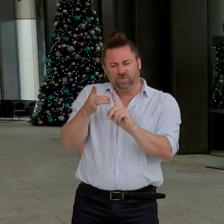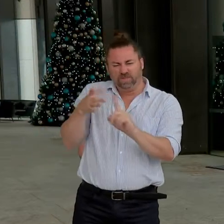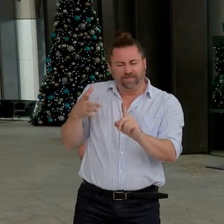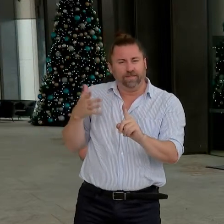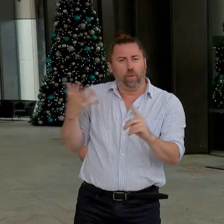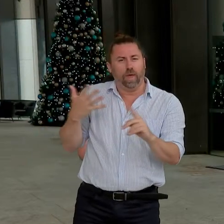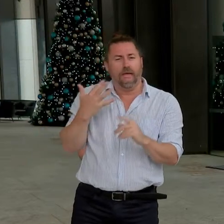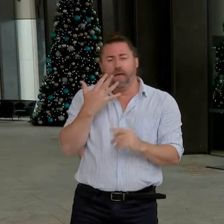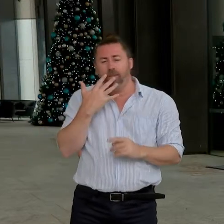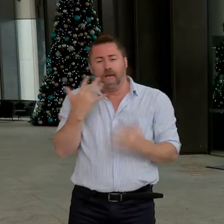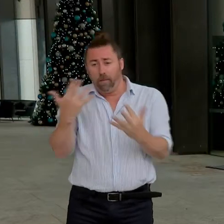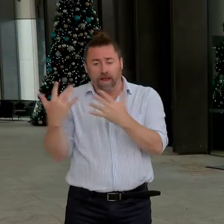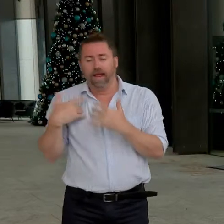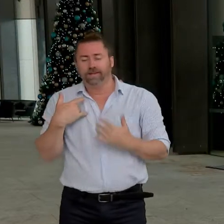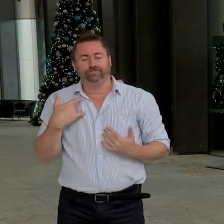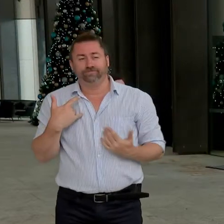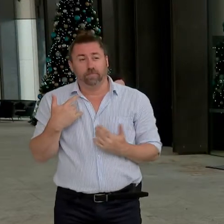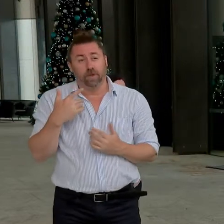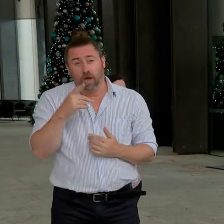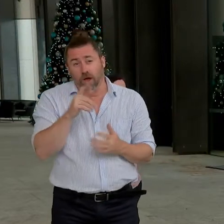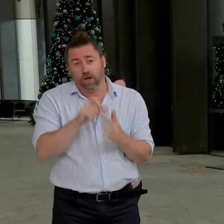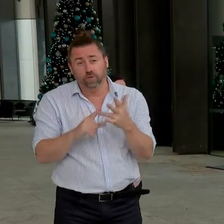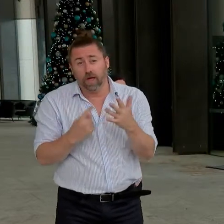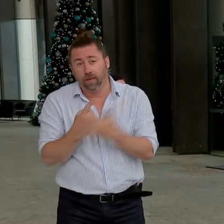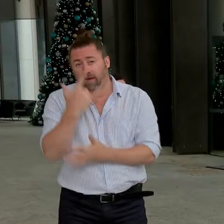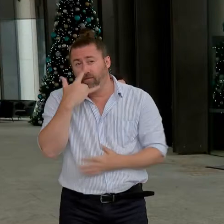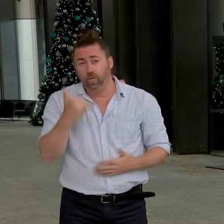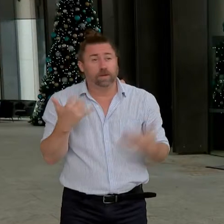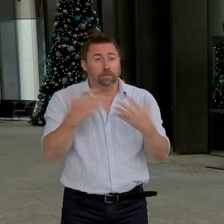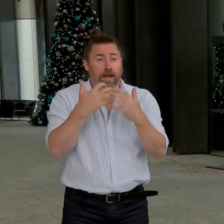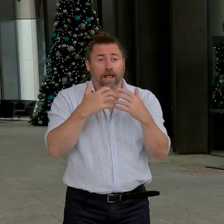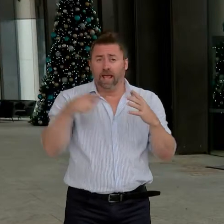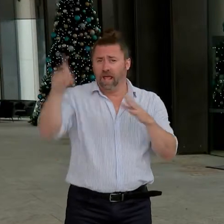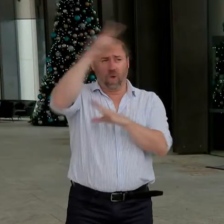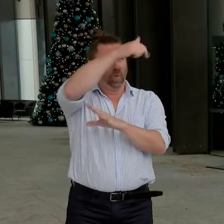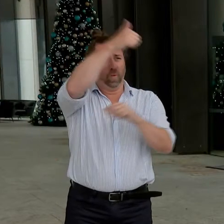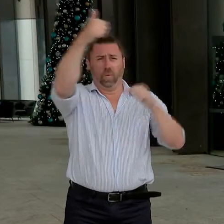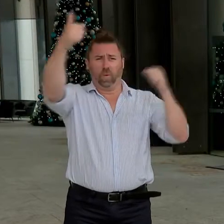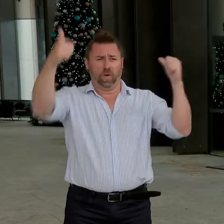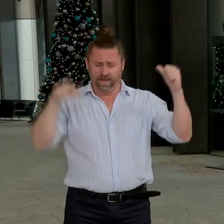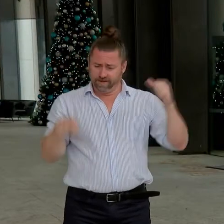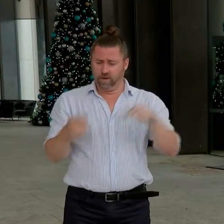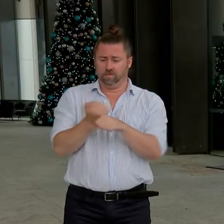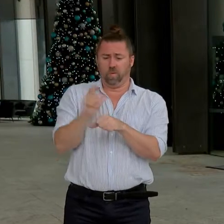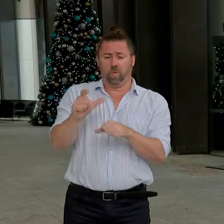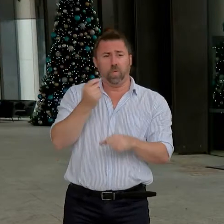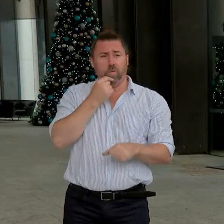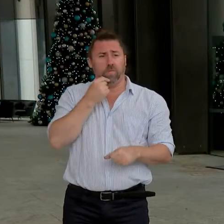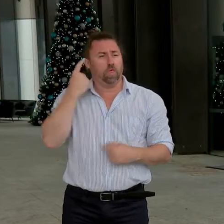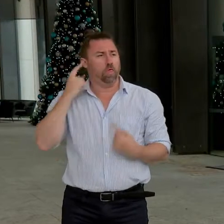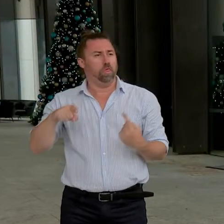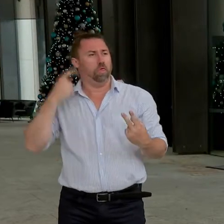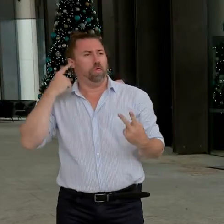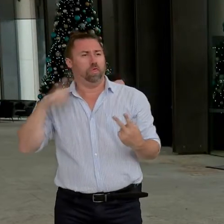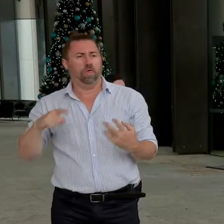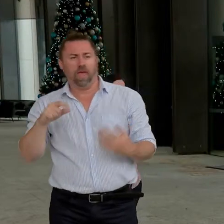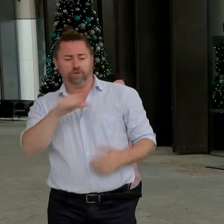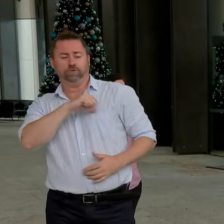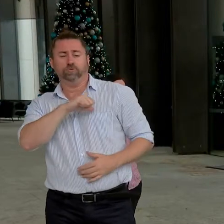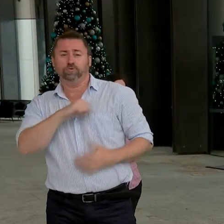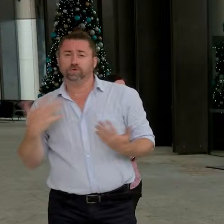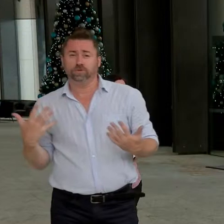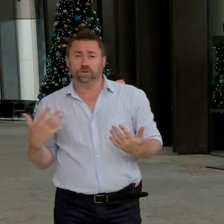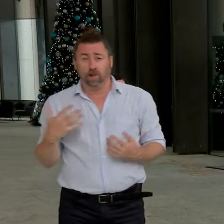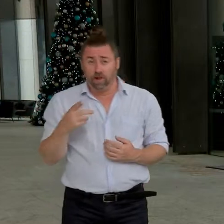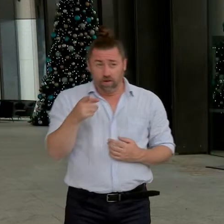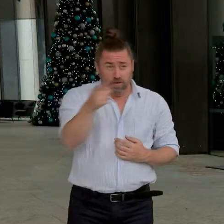concerns we do have. We're seeing very good compliance in some areas, but in other areas it's just not happening the way it should. So it's a reminder to every Queenslander out there,